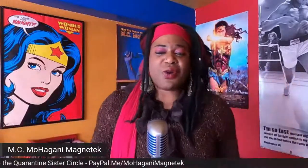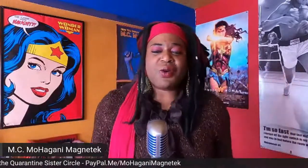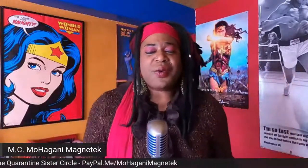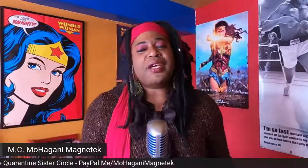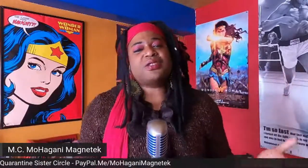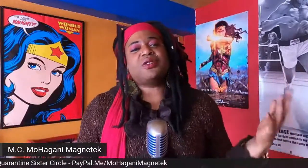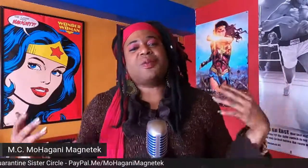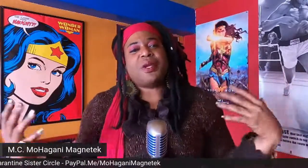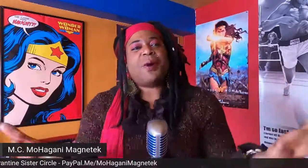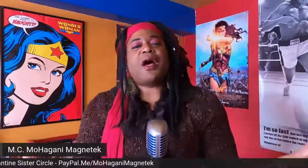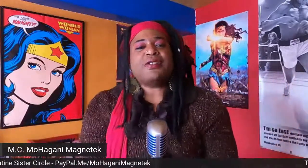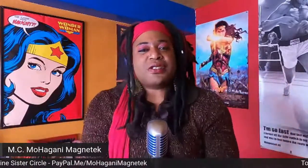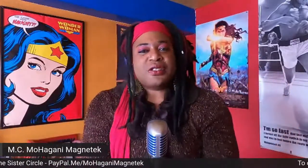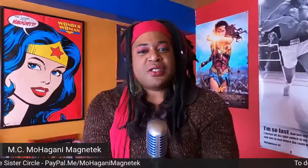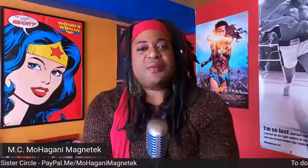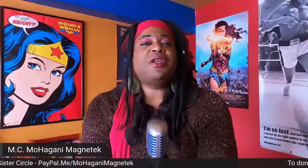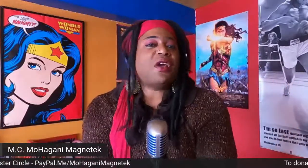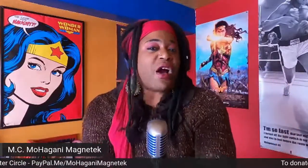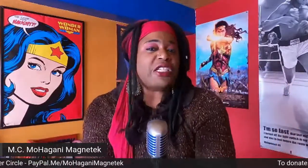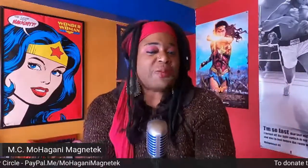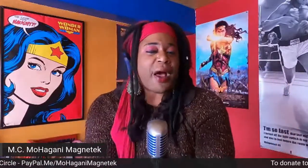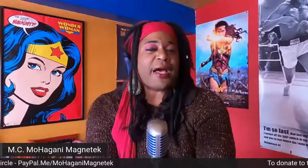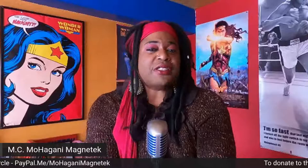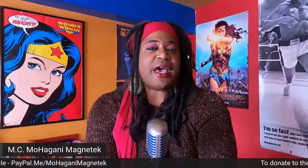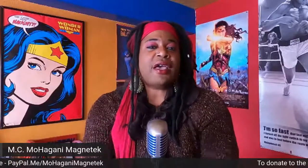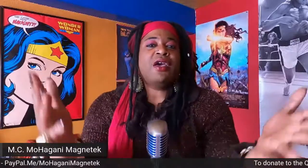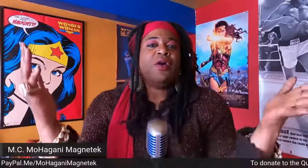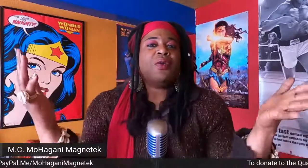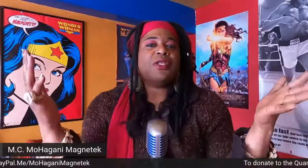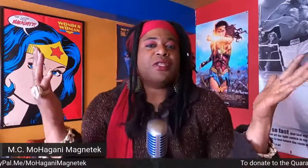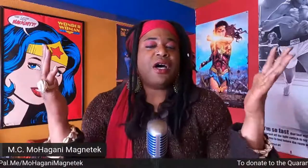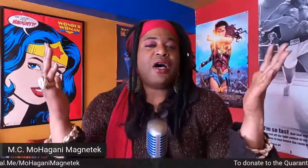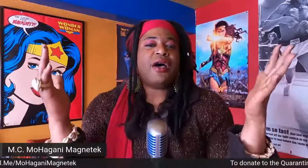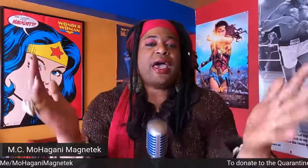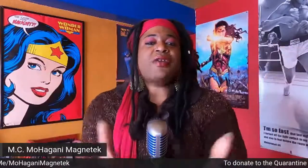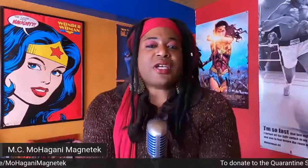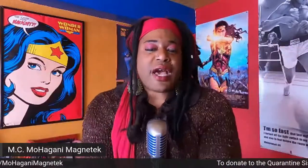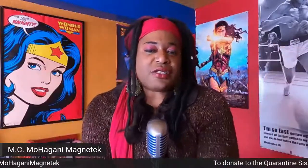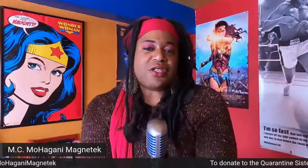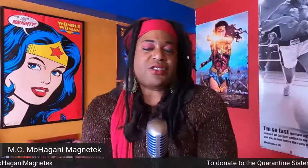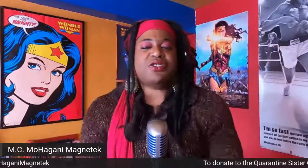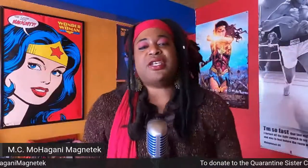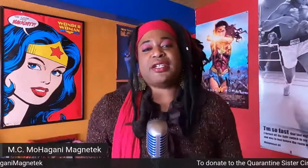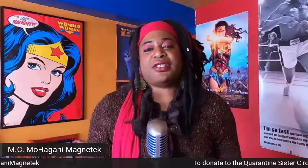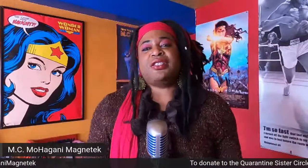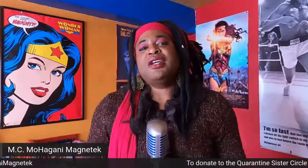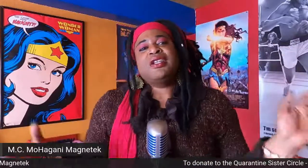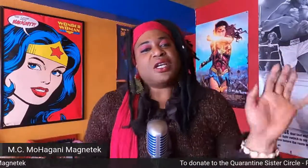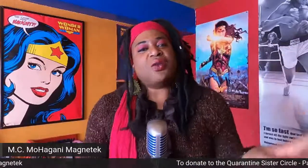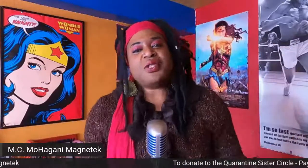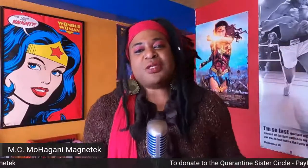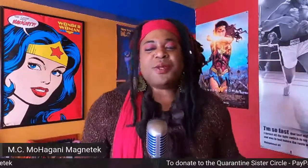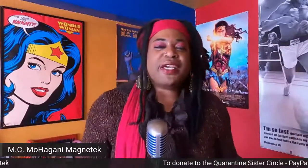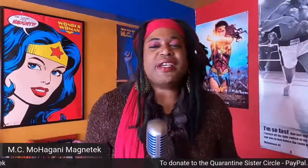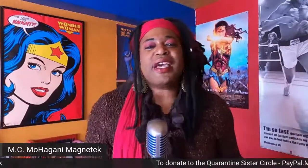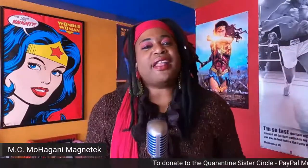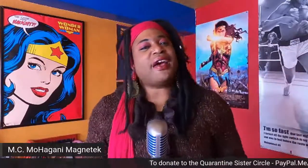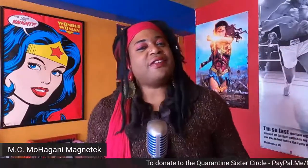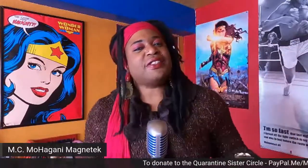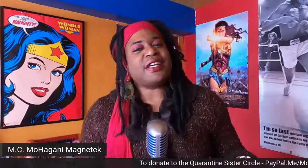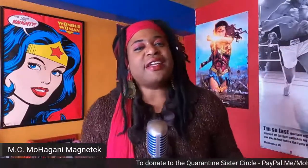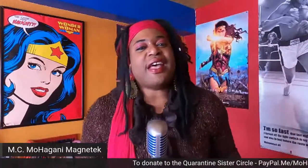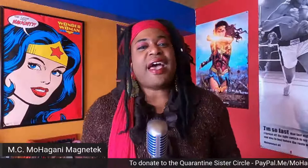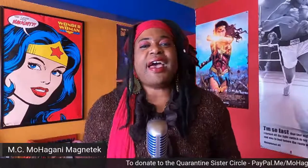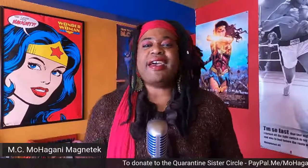last 4 weeks has been a part of this Community Artist Project with the Anchorage Concert Association. So we've just been getting together